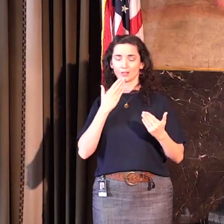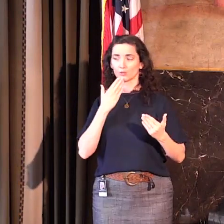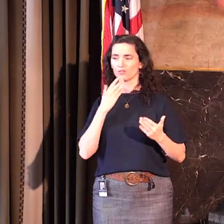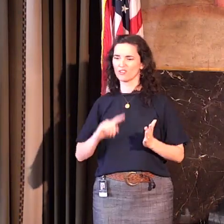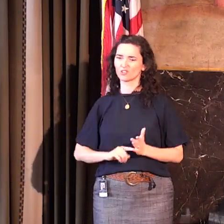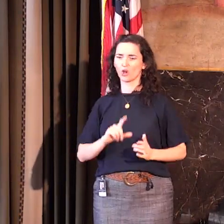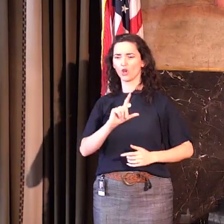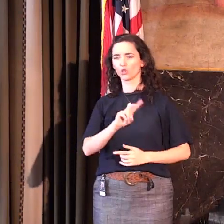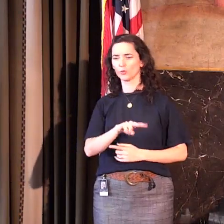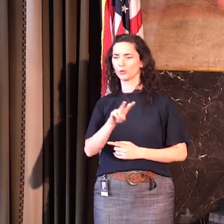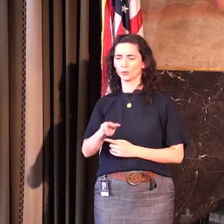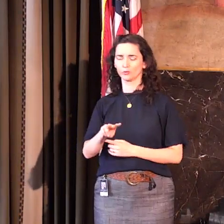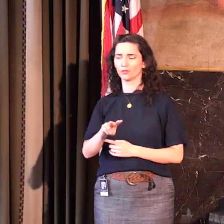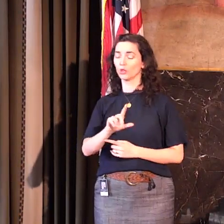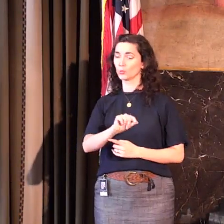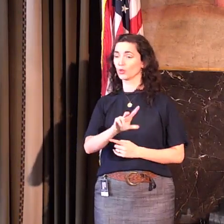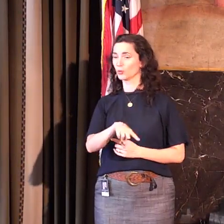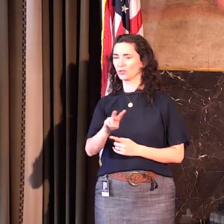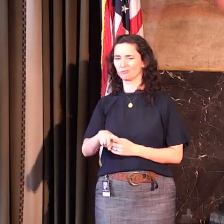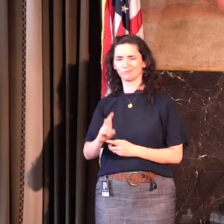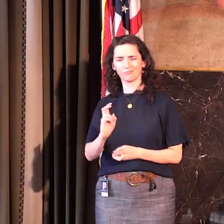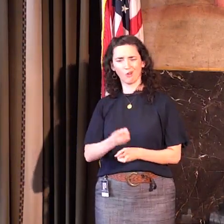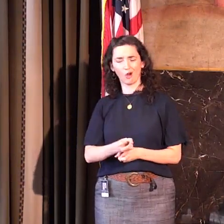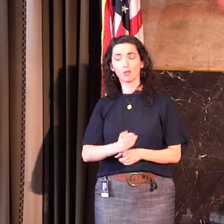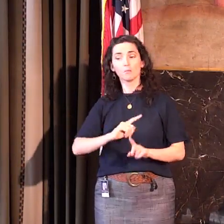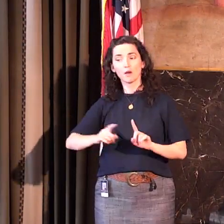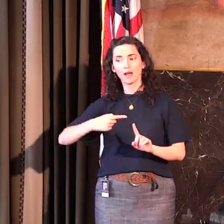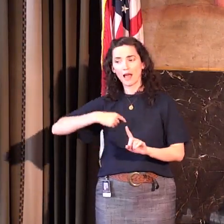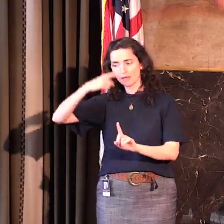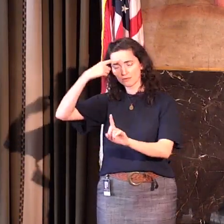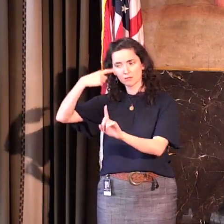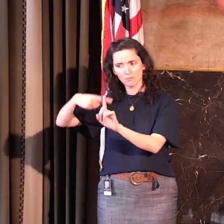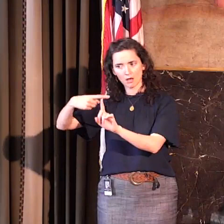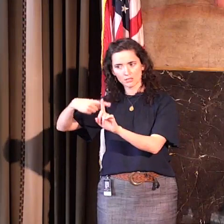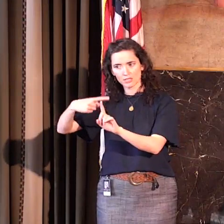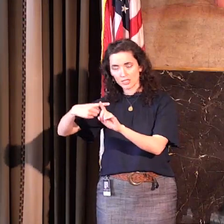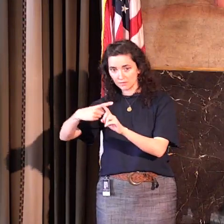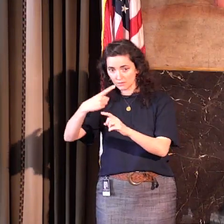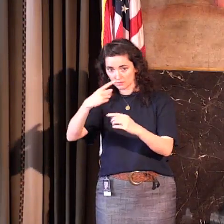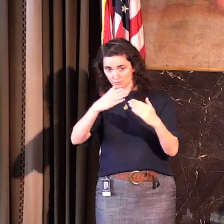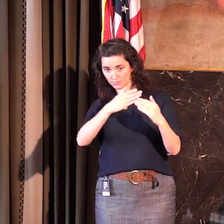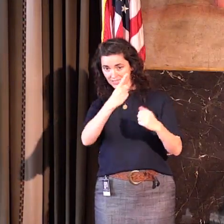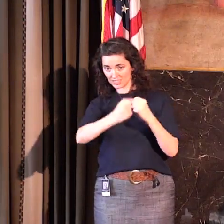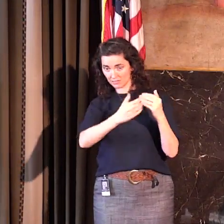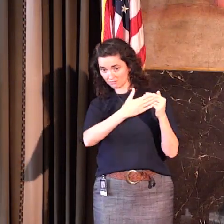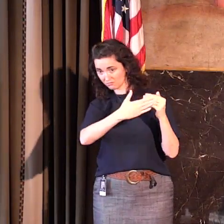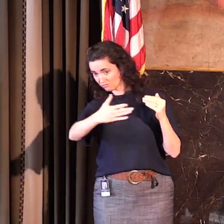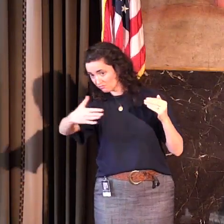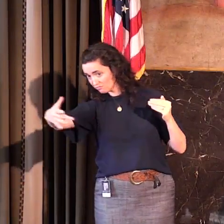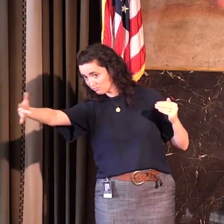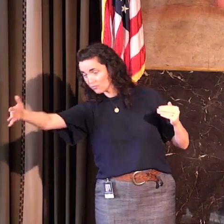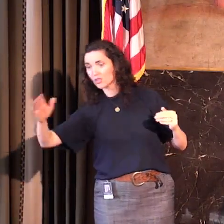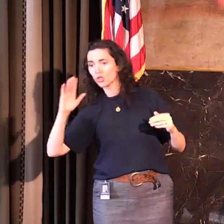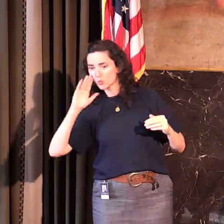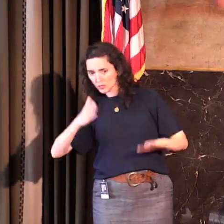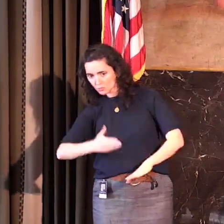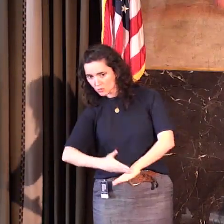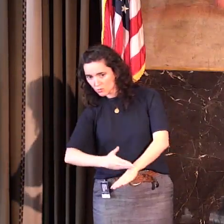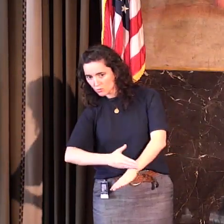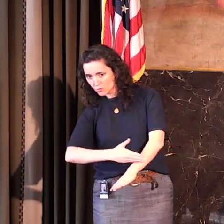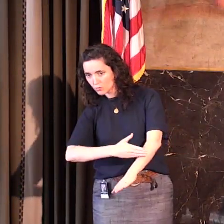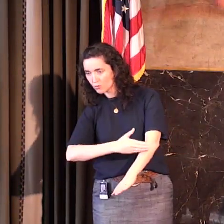to 2022. I remain very optimistic that over the course of the year, we're going to be in much better shape